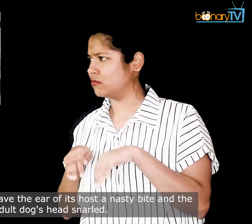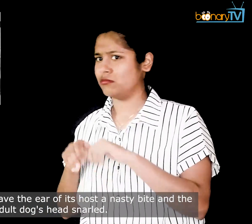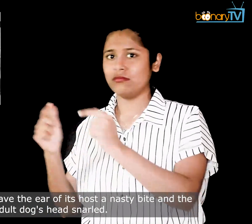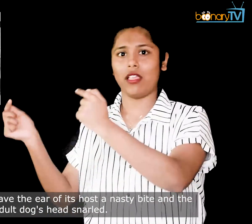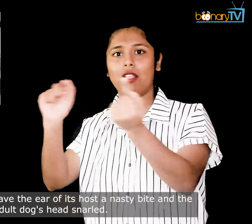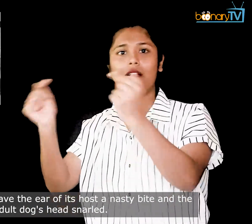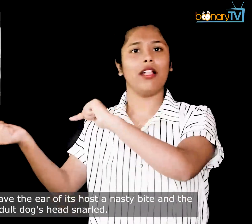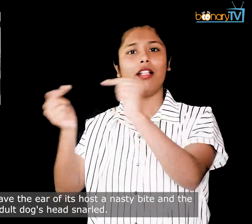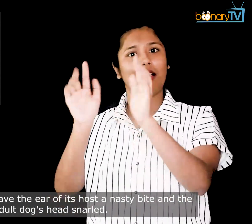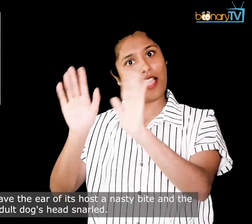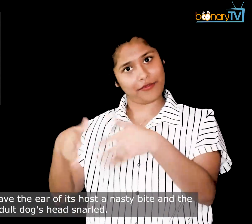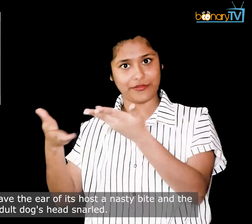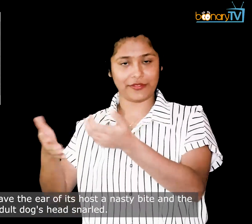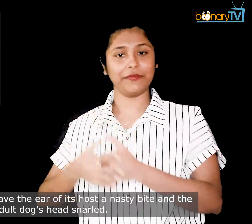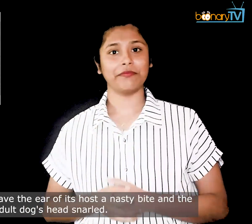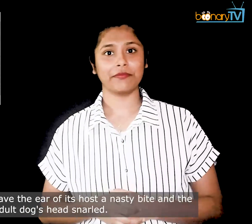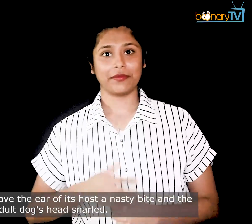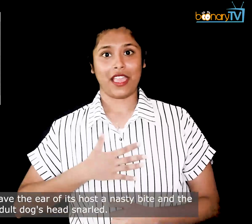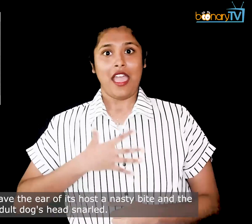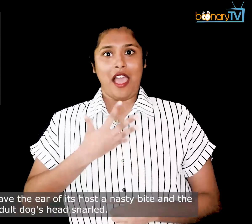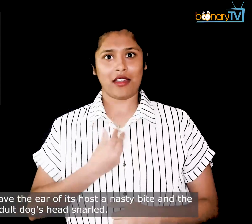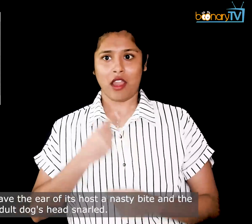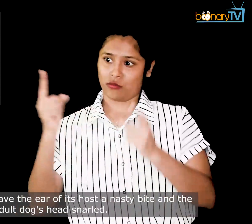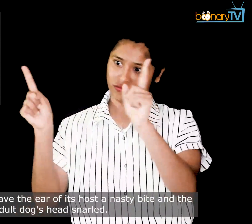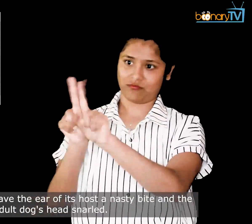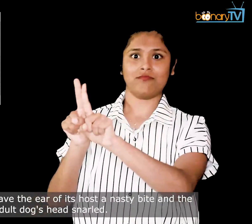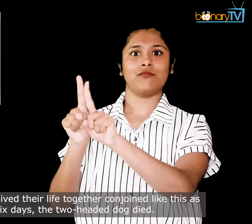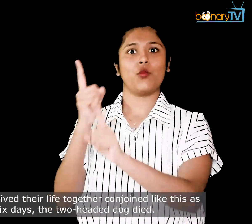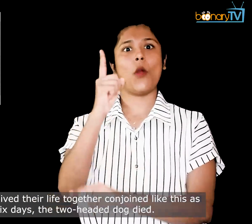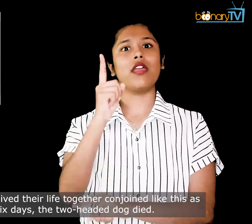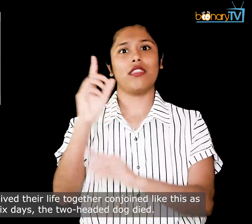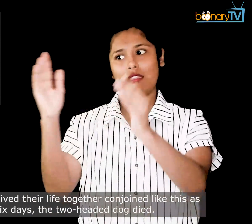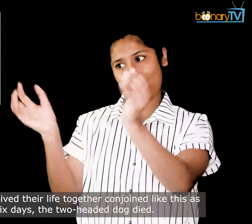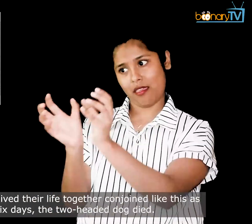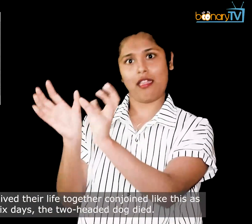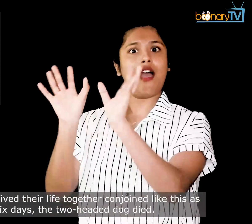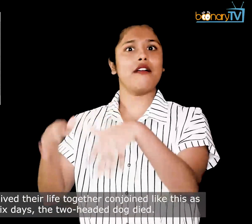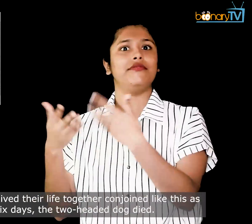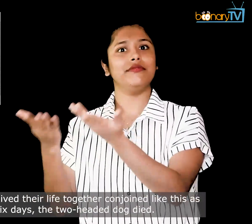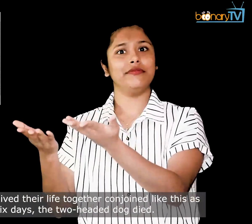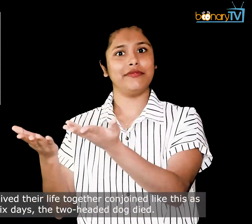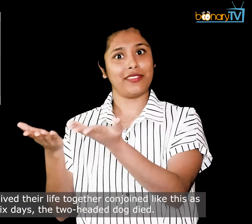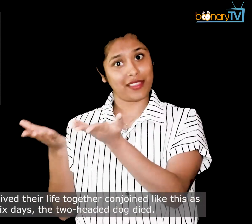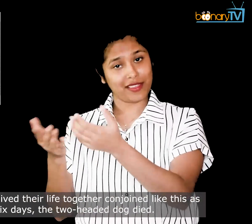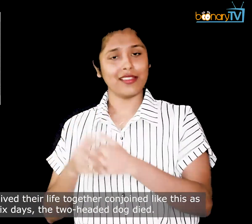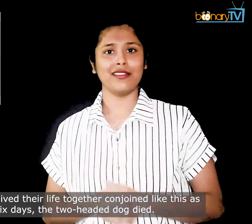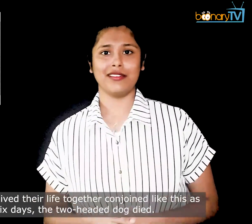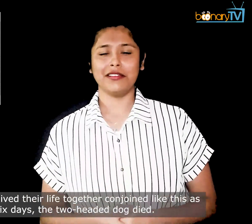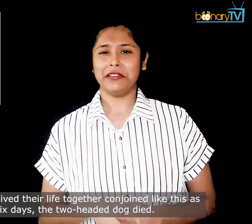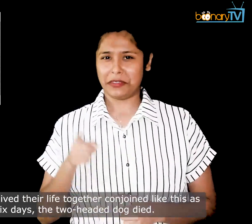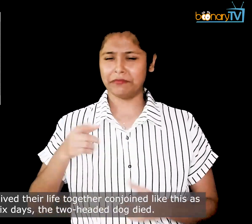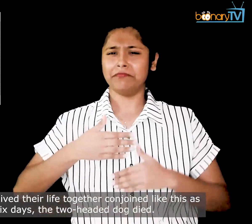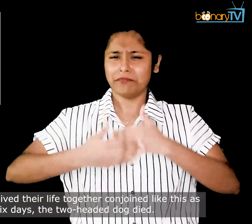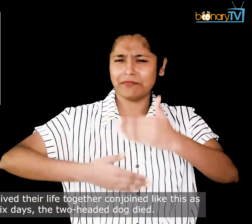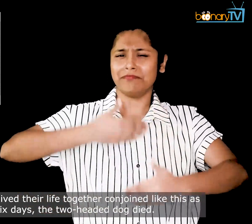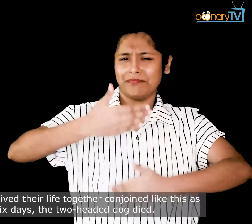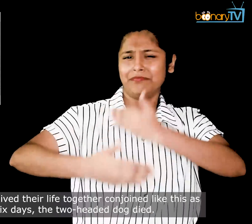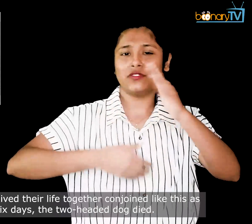bite and the adult dog head snarled. The two-headed dog lived their life together conjoined like this as one.